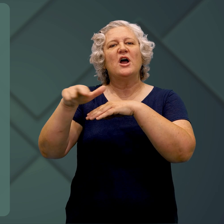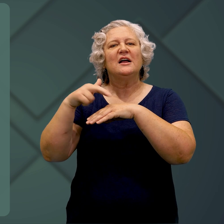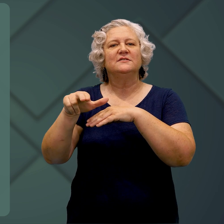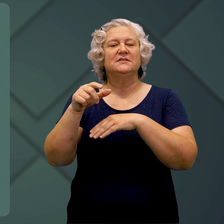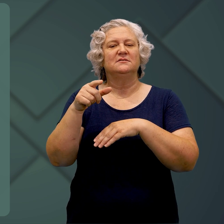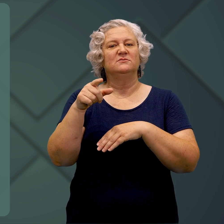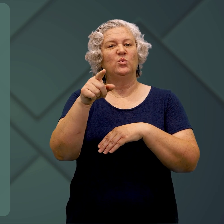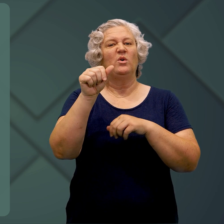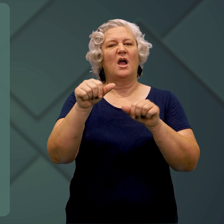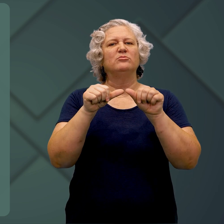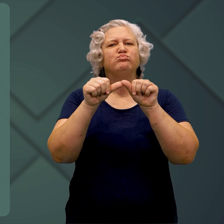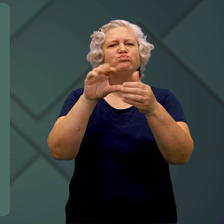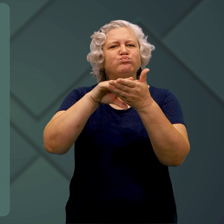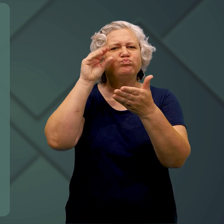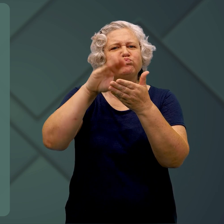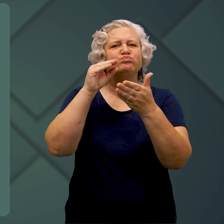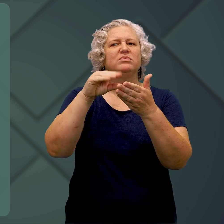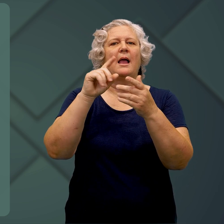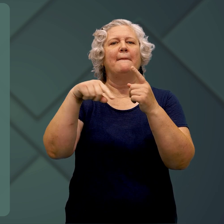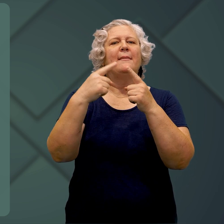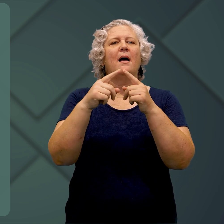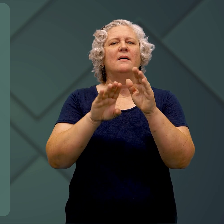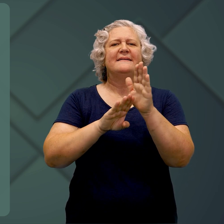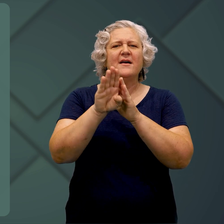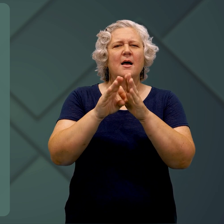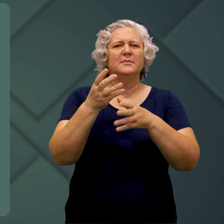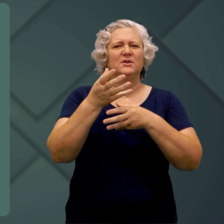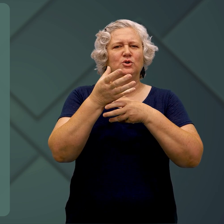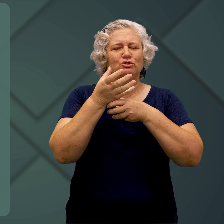references that you can continue learning and developing